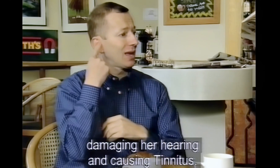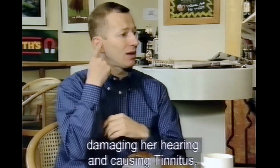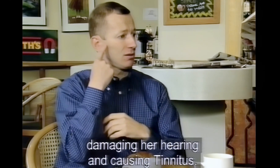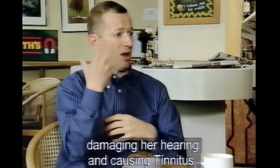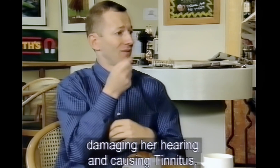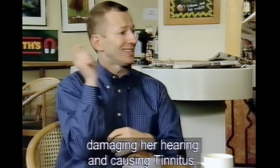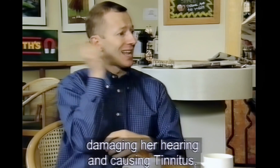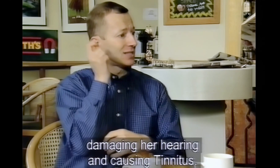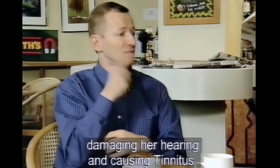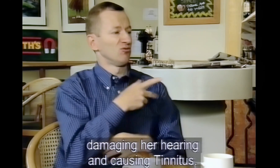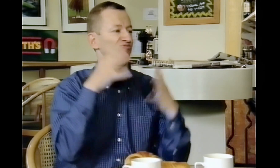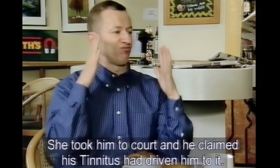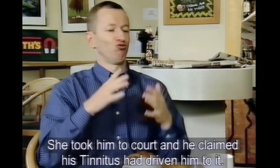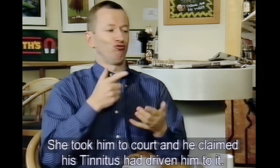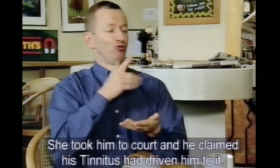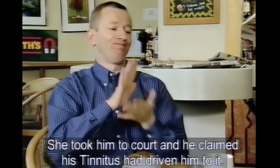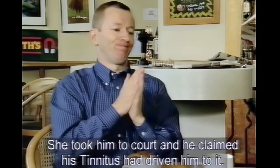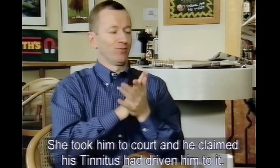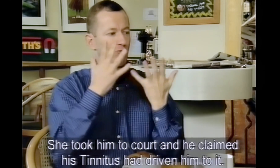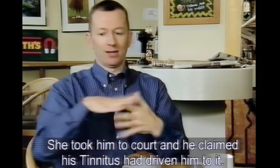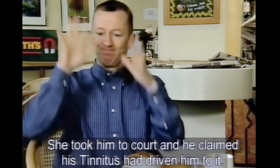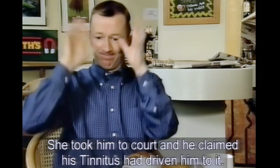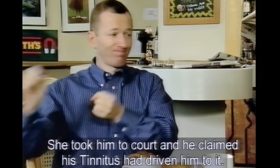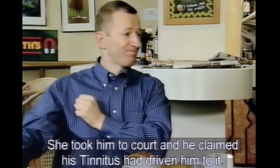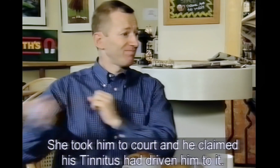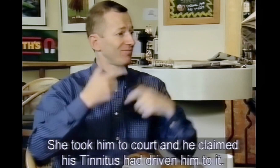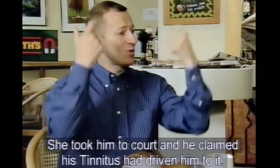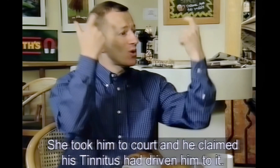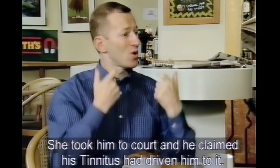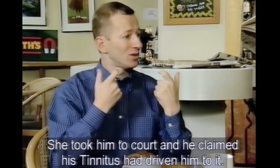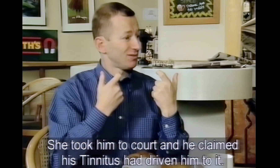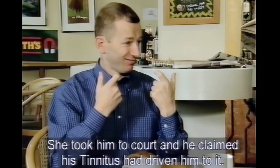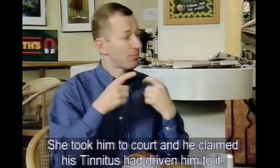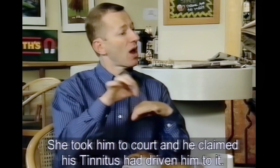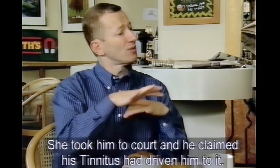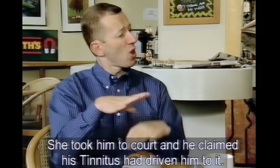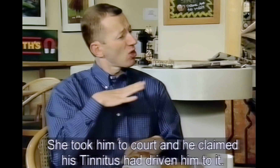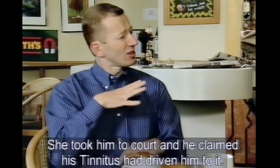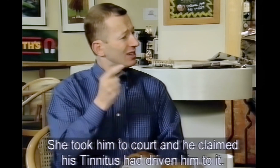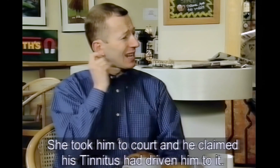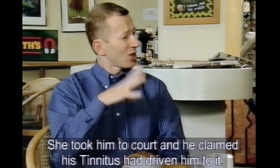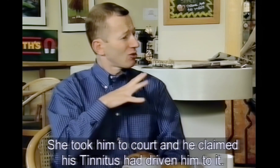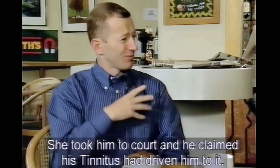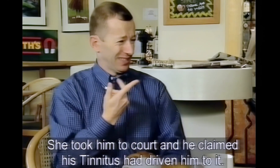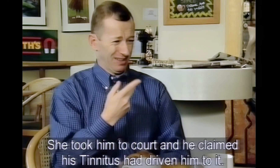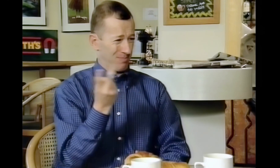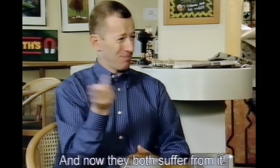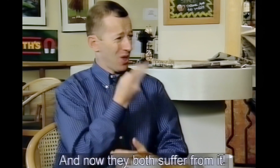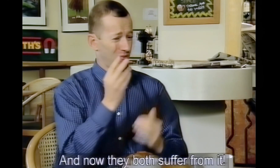tinnitus. She took him to court and he claimed his tinnitus had driven him to it. And